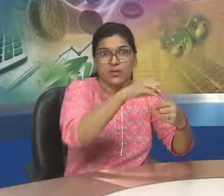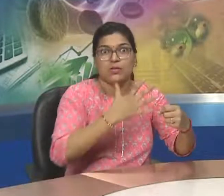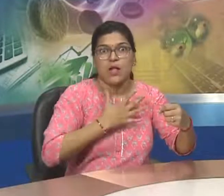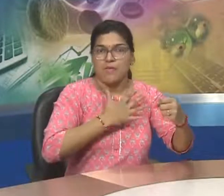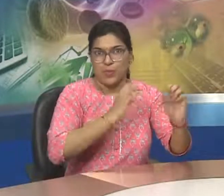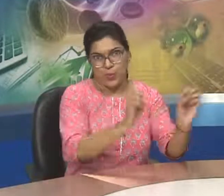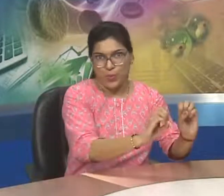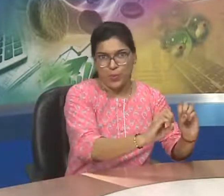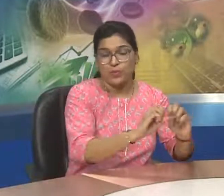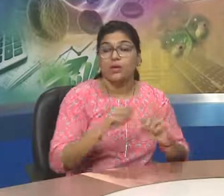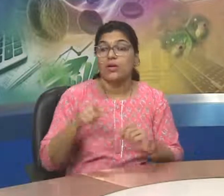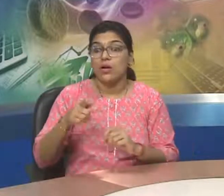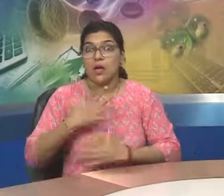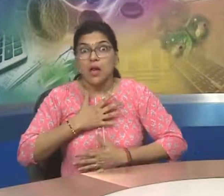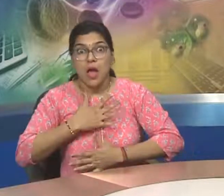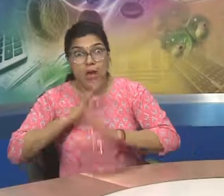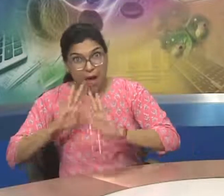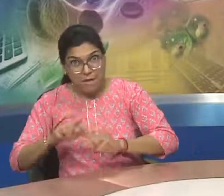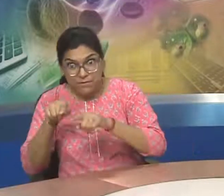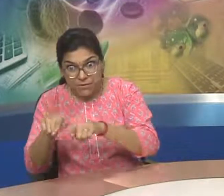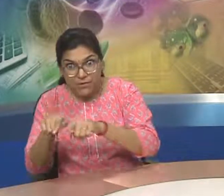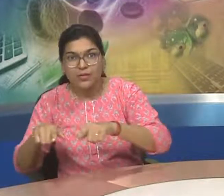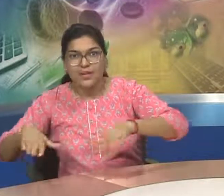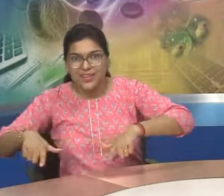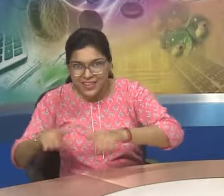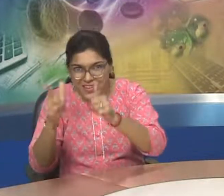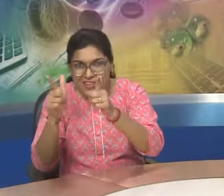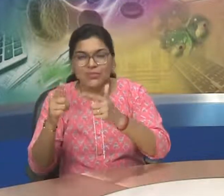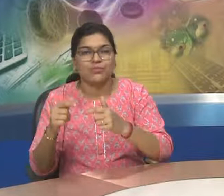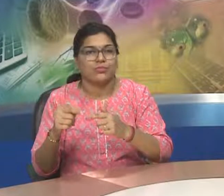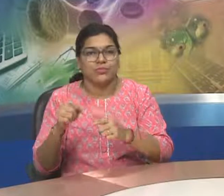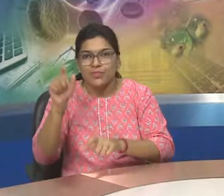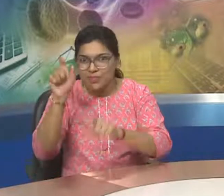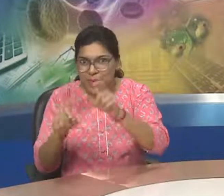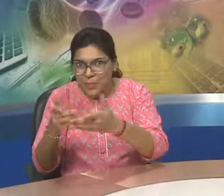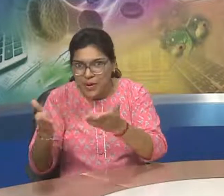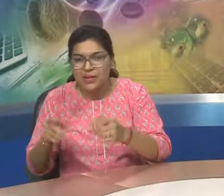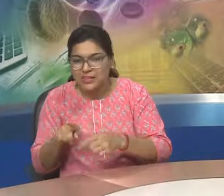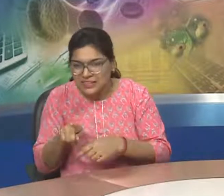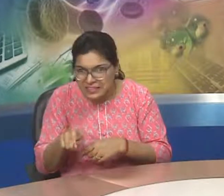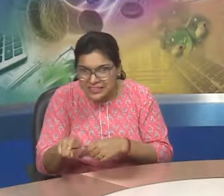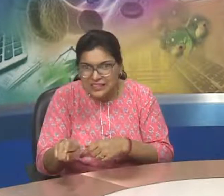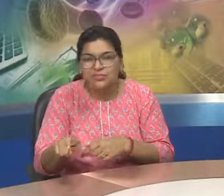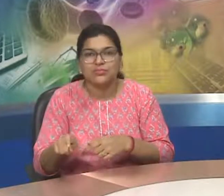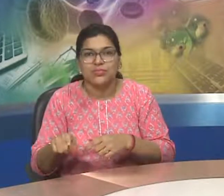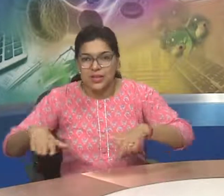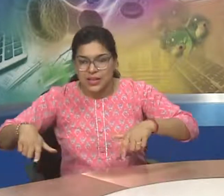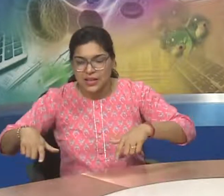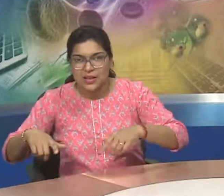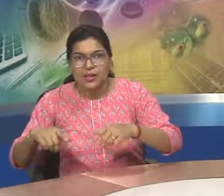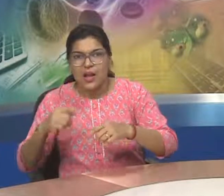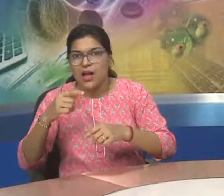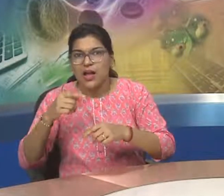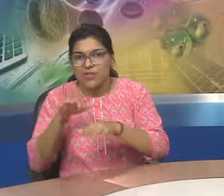delicately balanced relationship between living organisms and their environment is